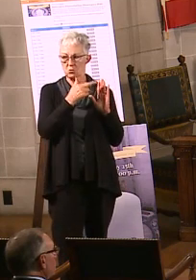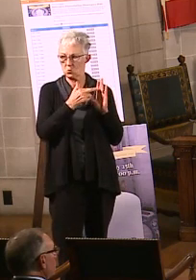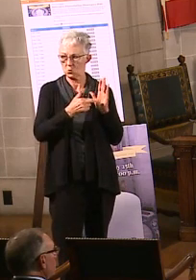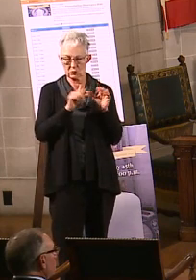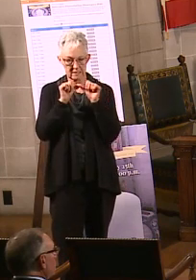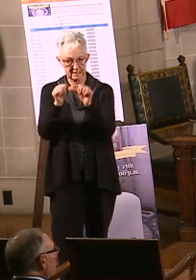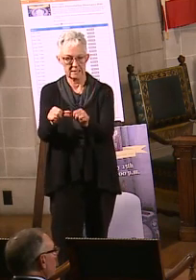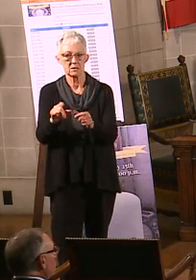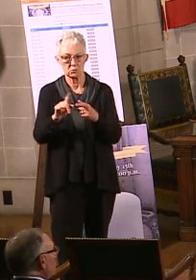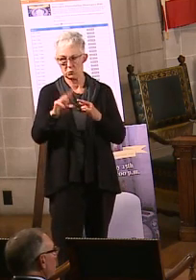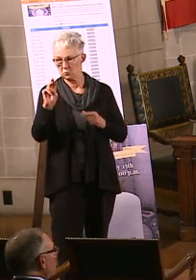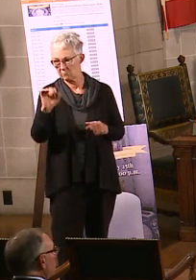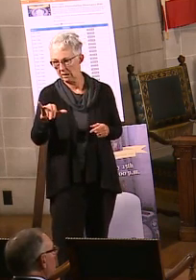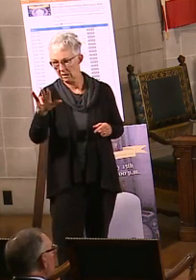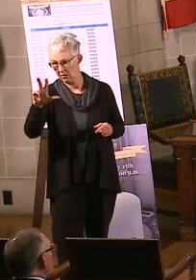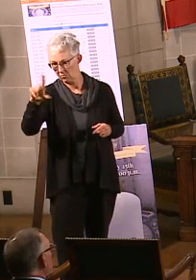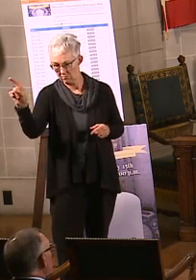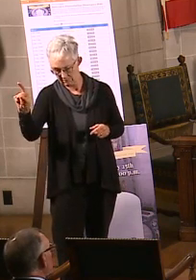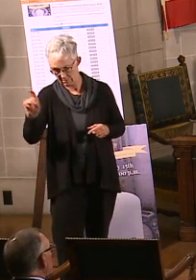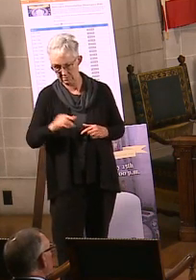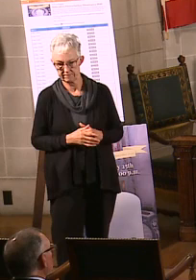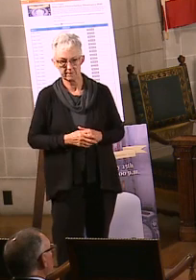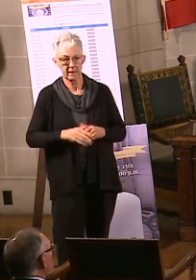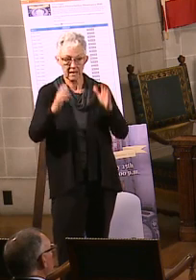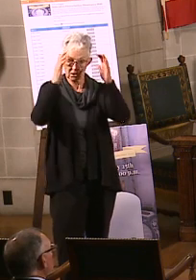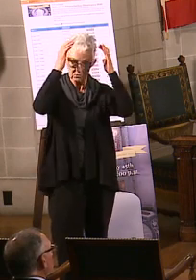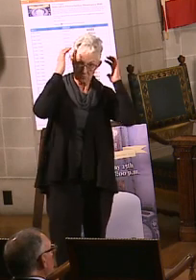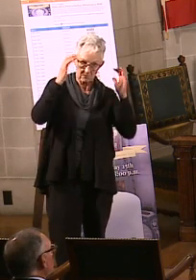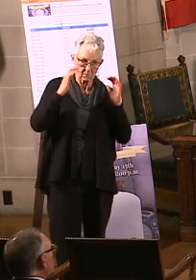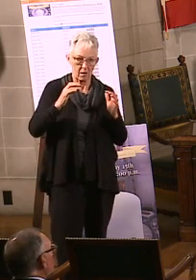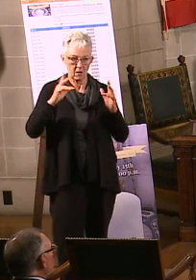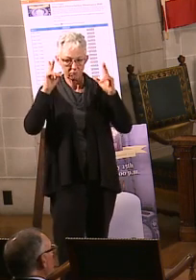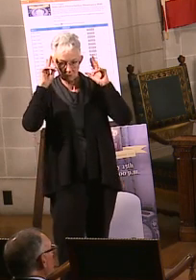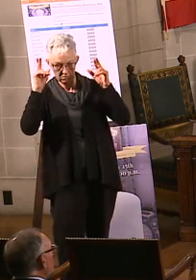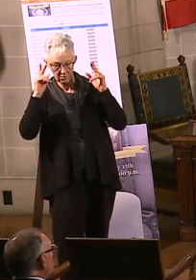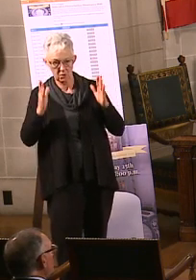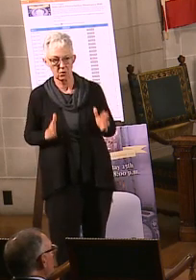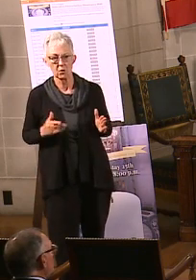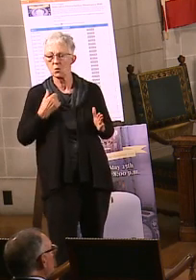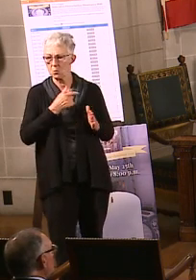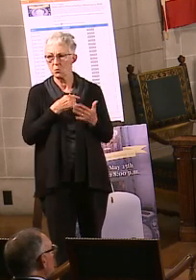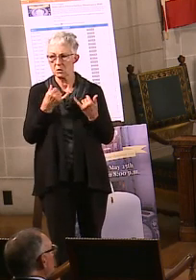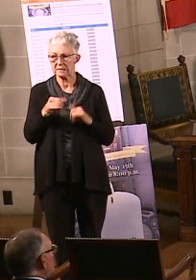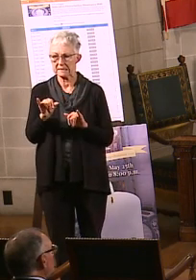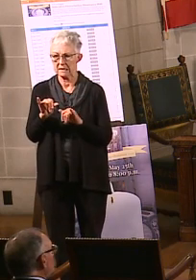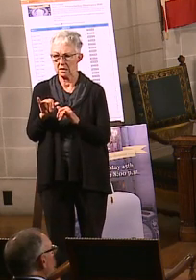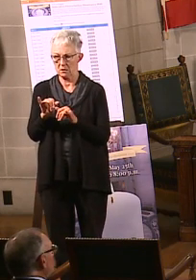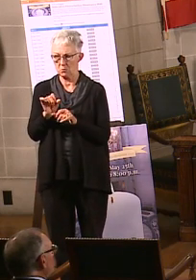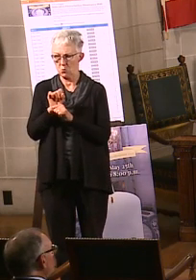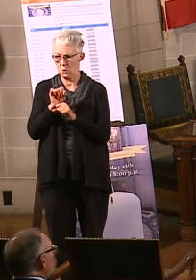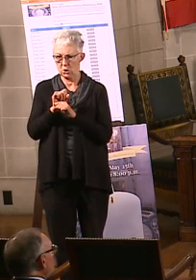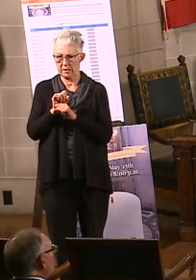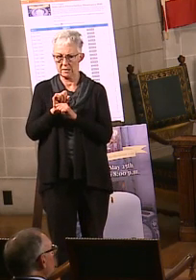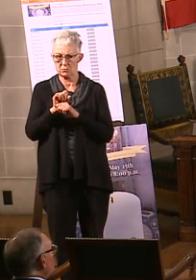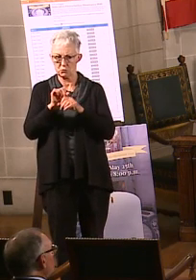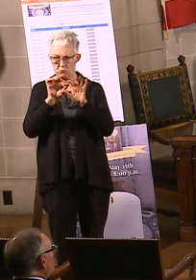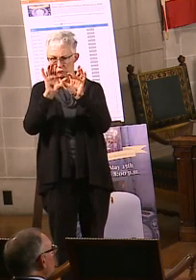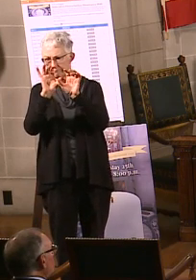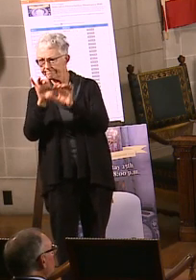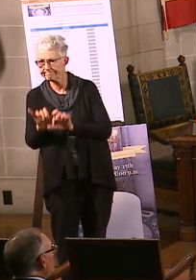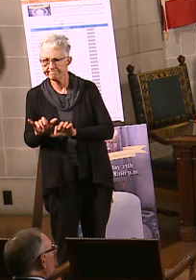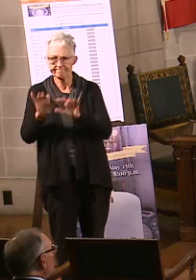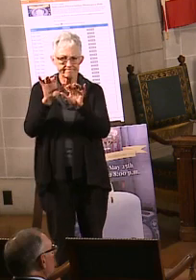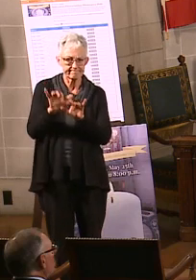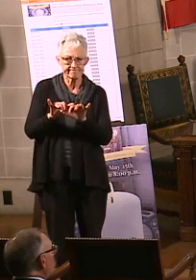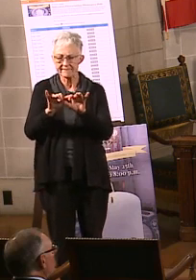about, again, with those salons and barbershops is coming out with guidance. So we're working on that guidance. You can expect to see that come out shortly with regard to how those